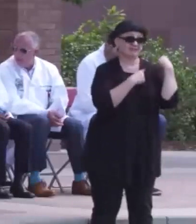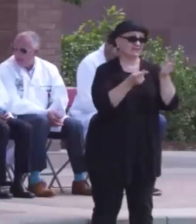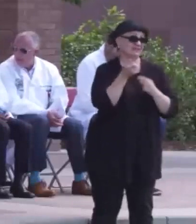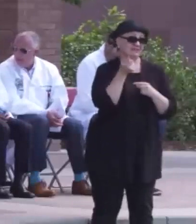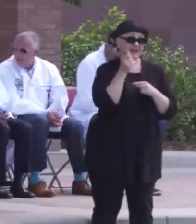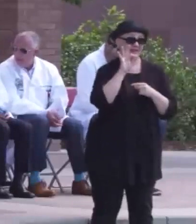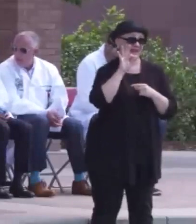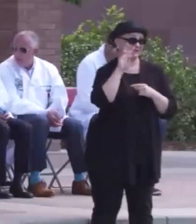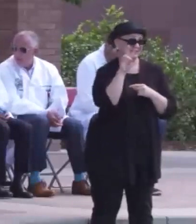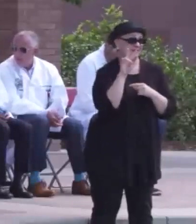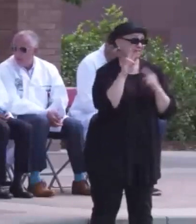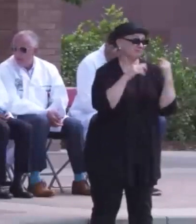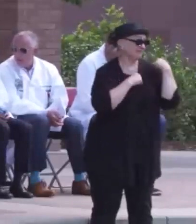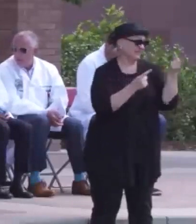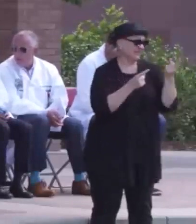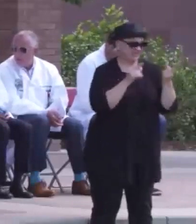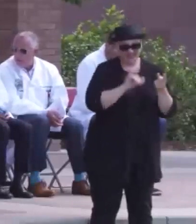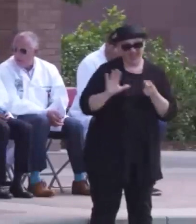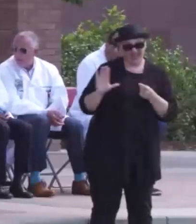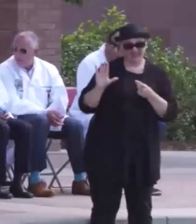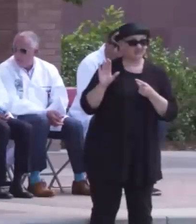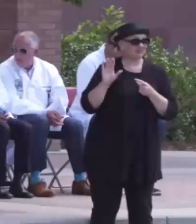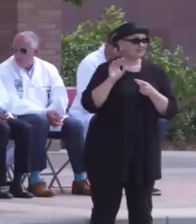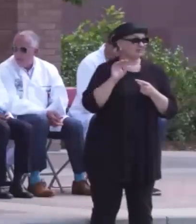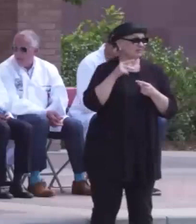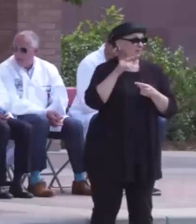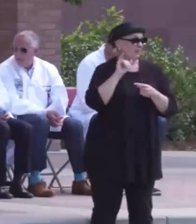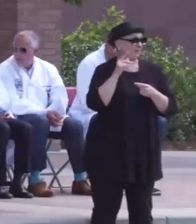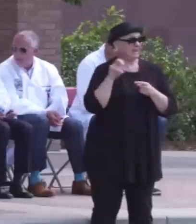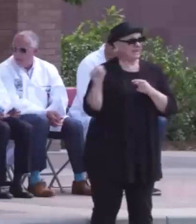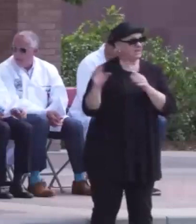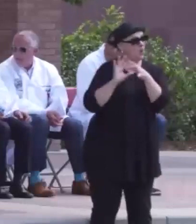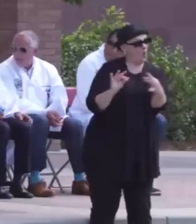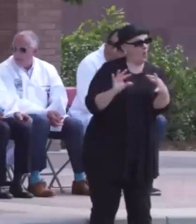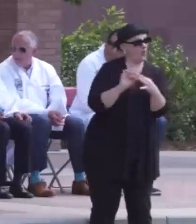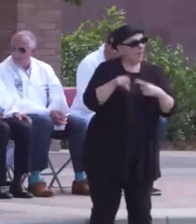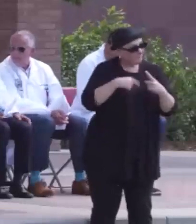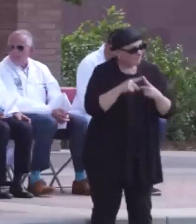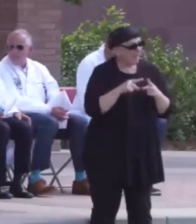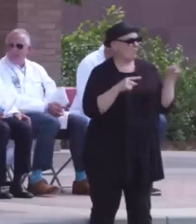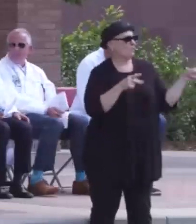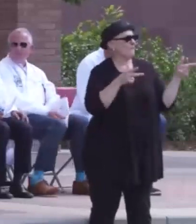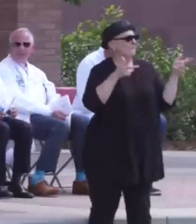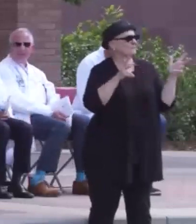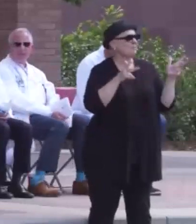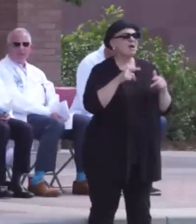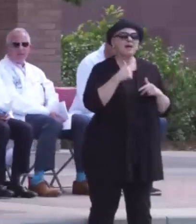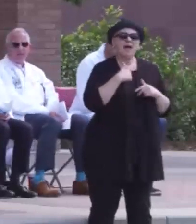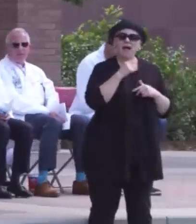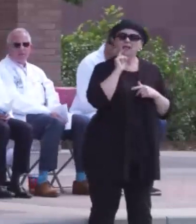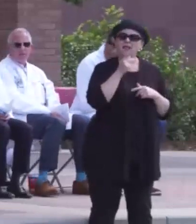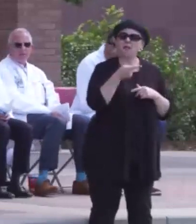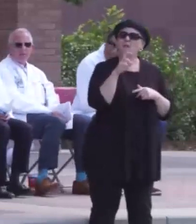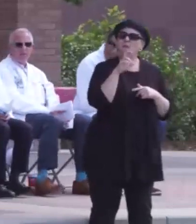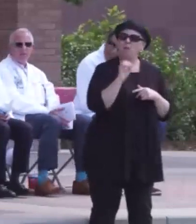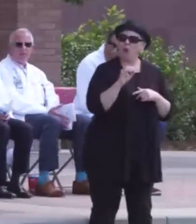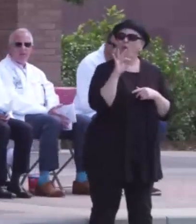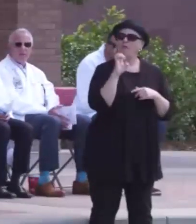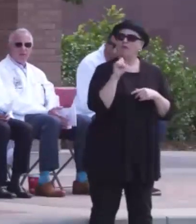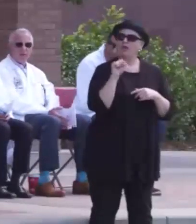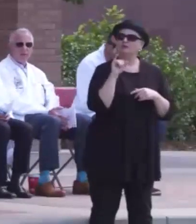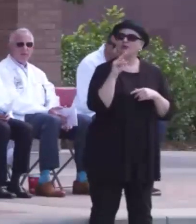quote. And I still find it useful to sort of break the word down.